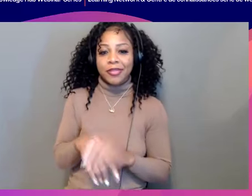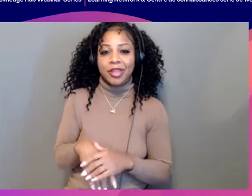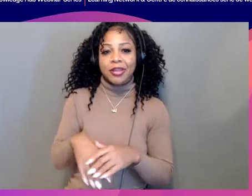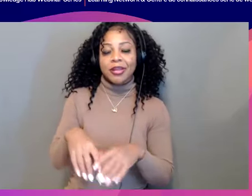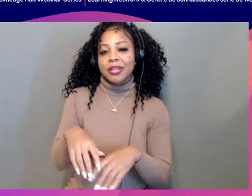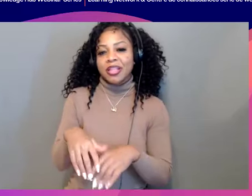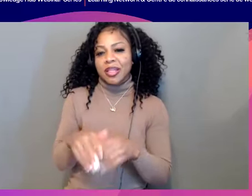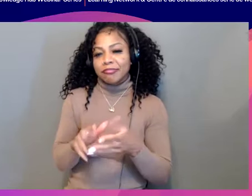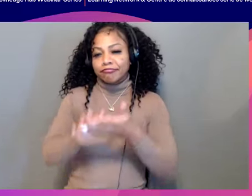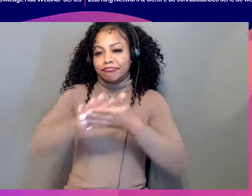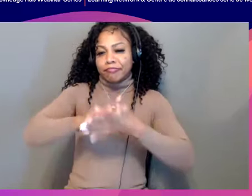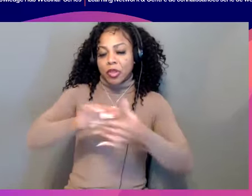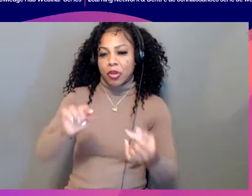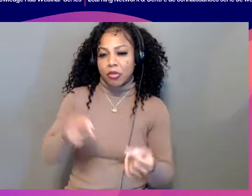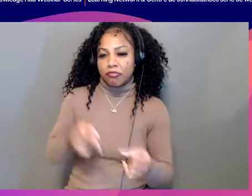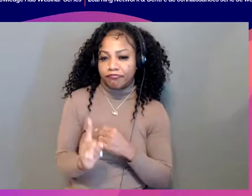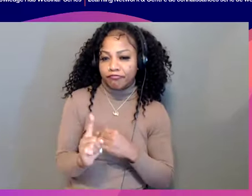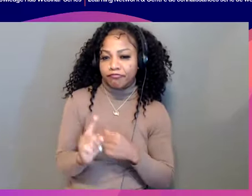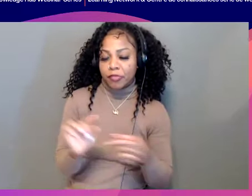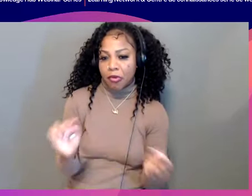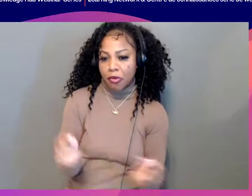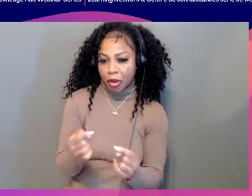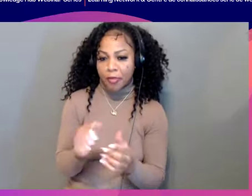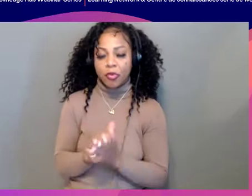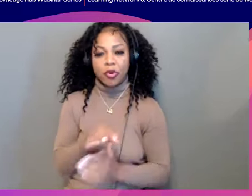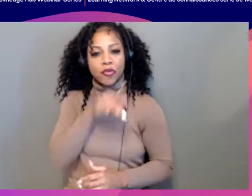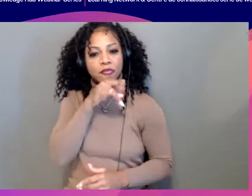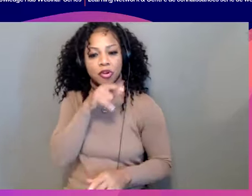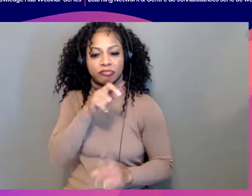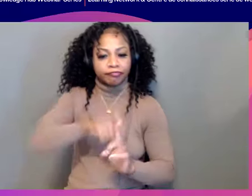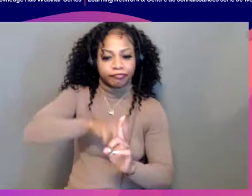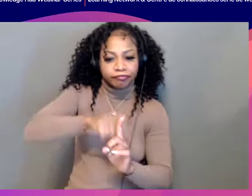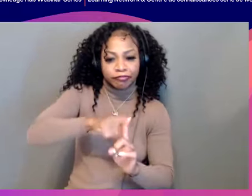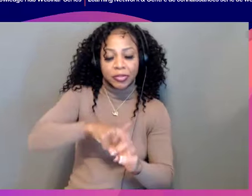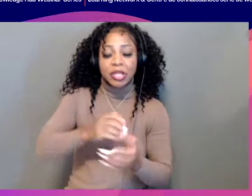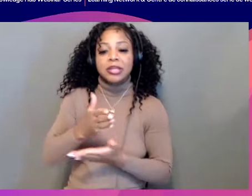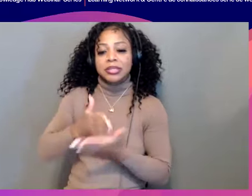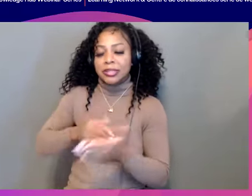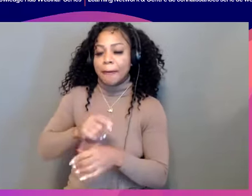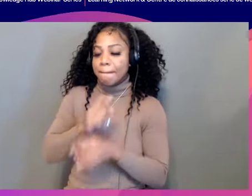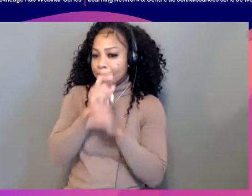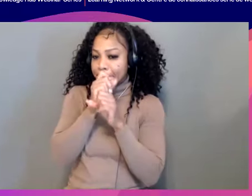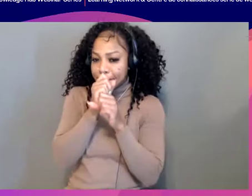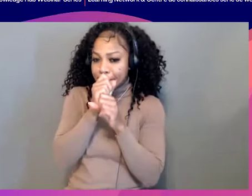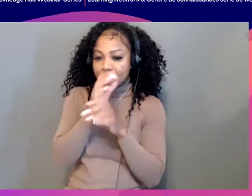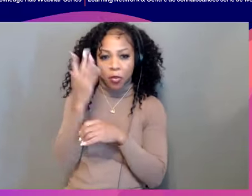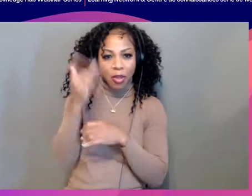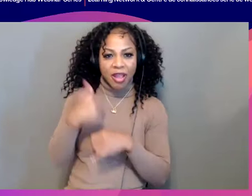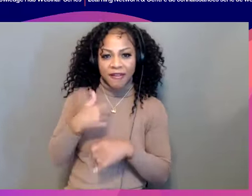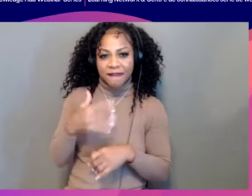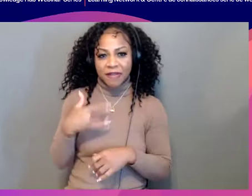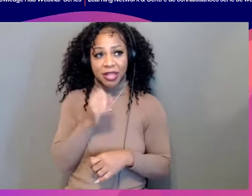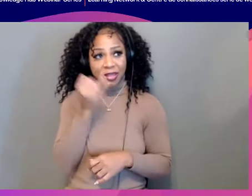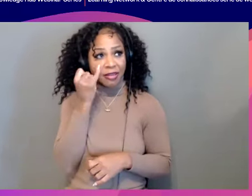microaggressions, verbal slurs, and sexual harassment. Common reasons for not reporting included fear of not being taken seriously, fear